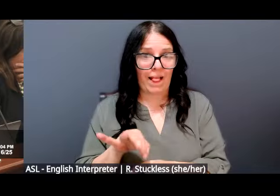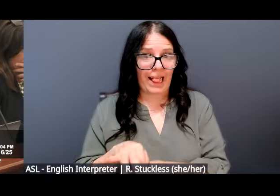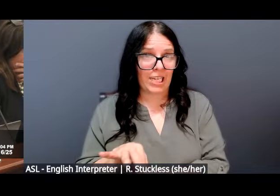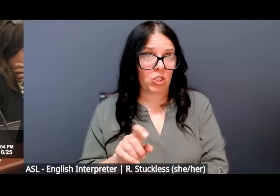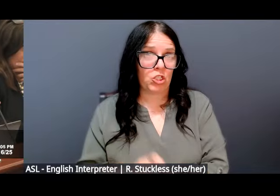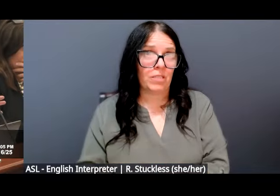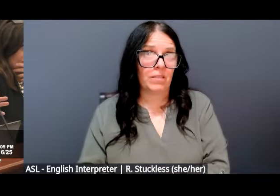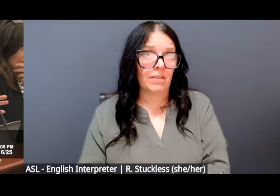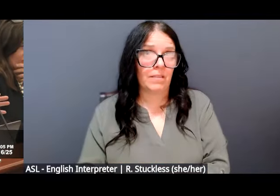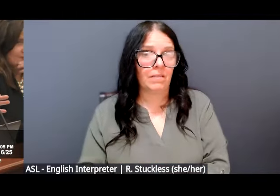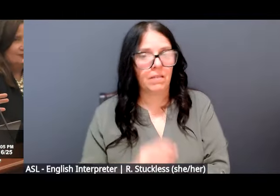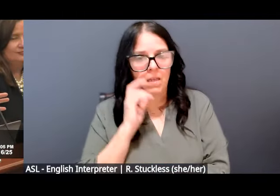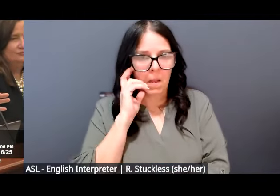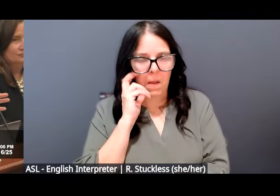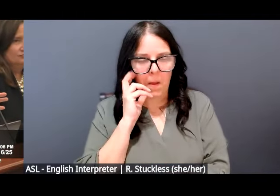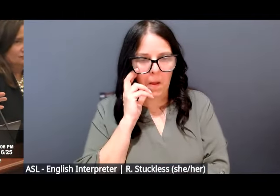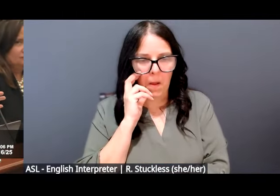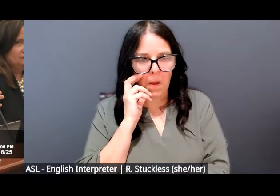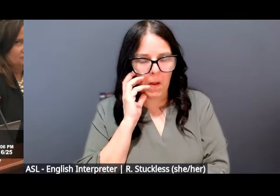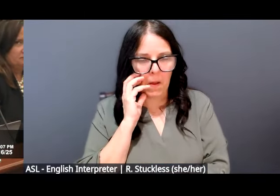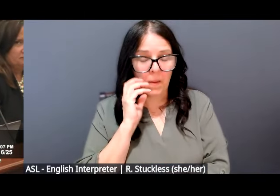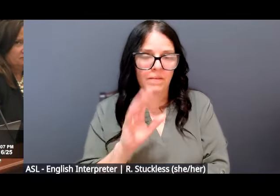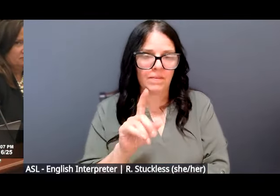But I'm not sure whether